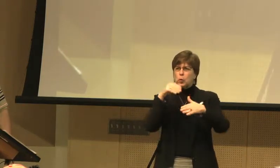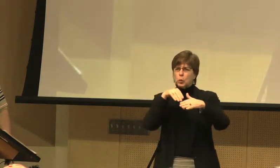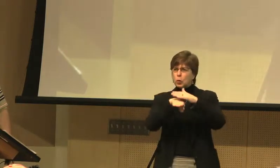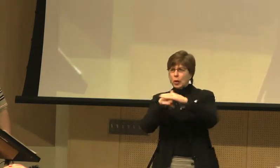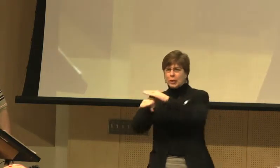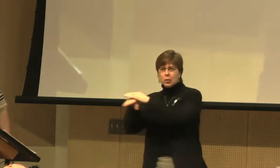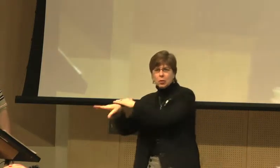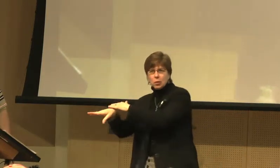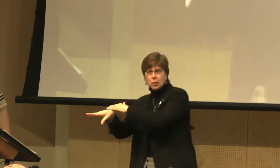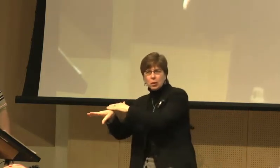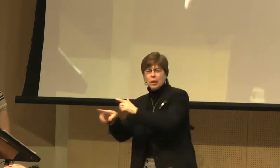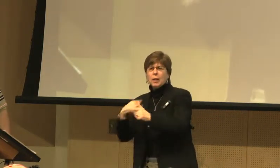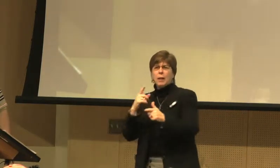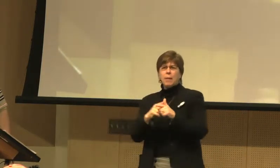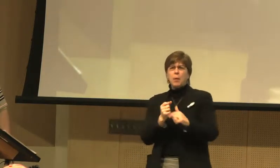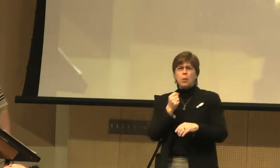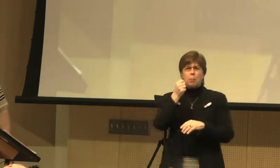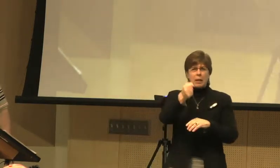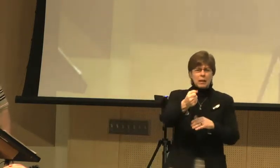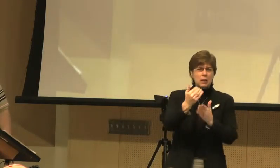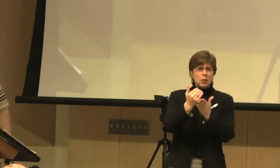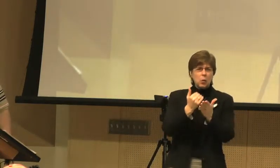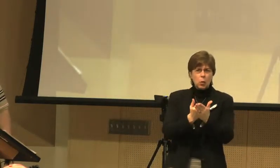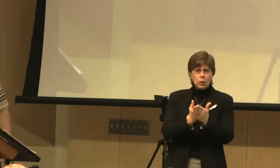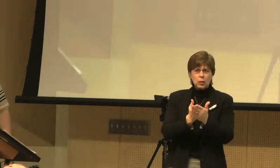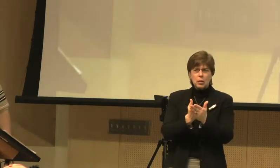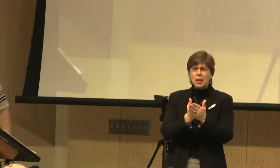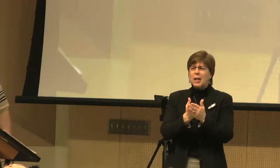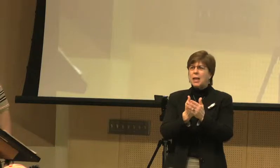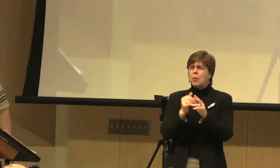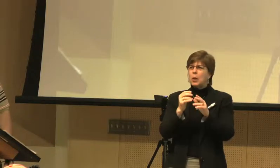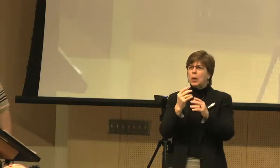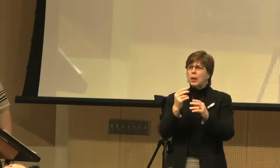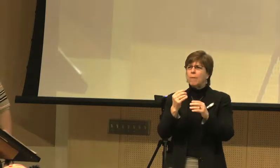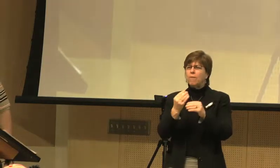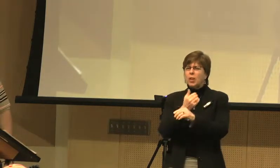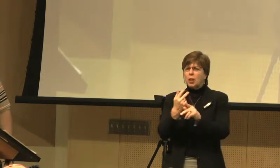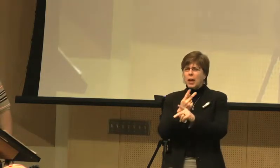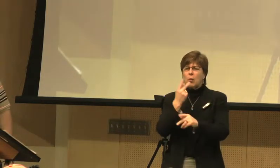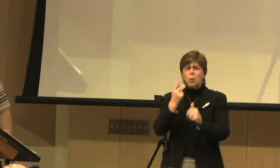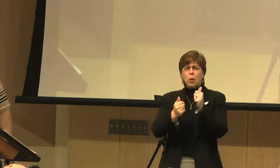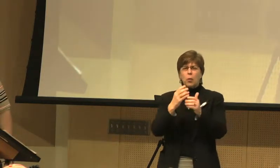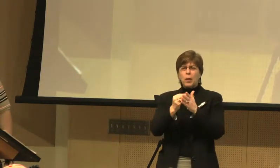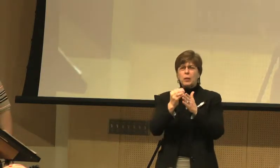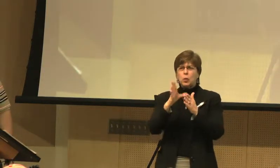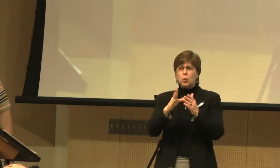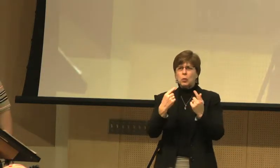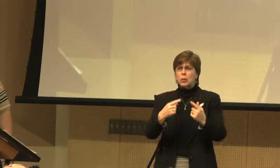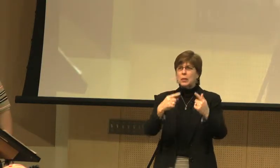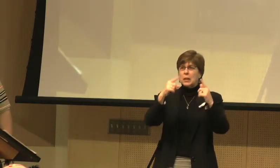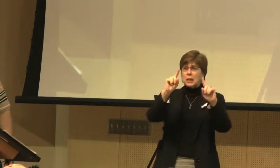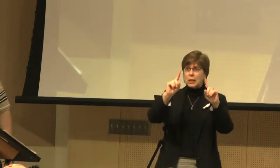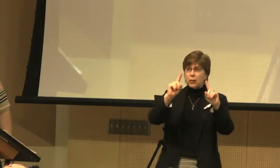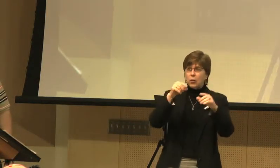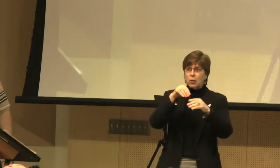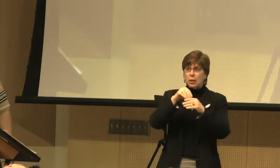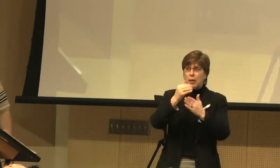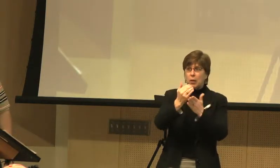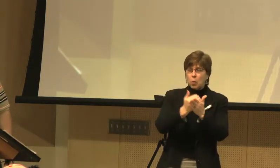students who entered, and then we placed into courses, and we figured out whether that student was successful in that